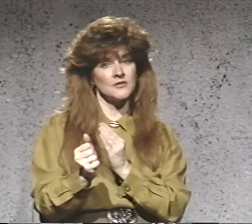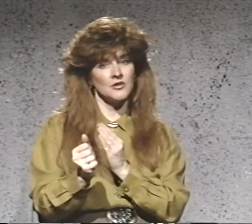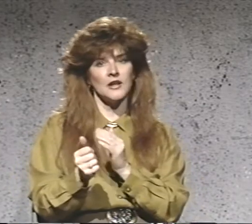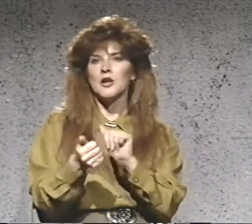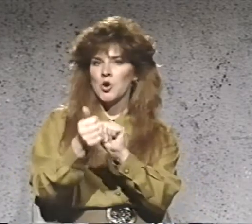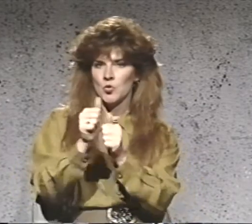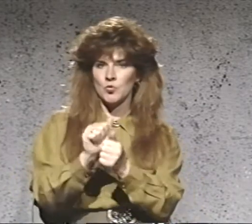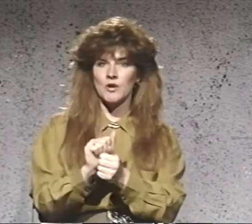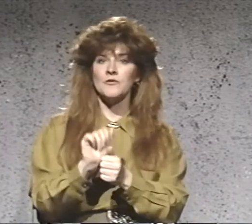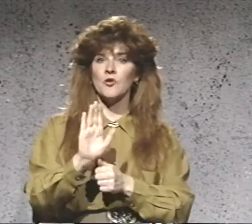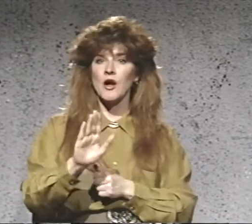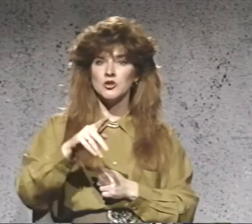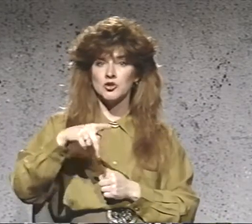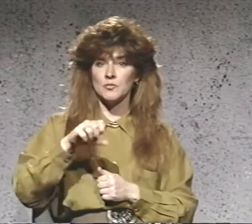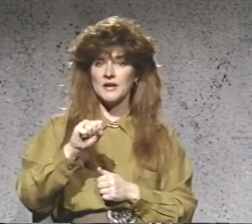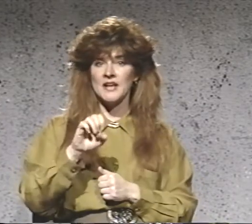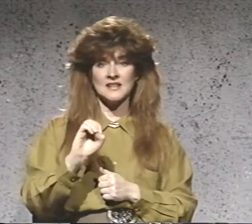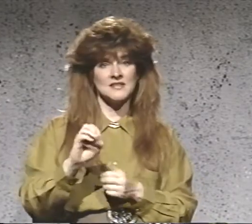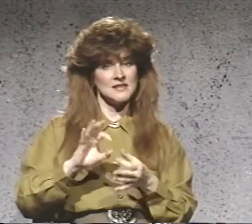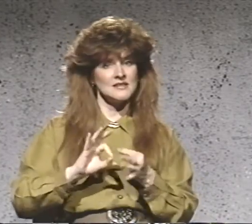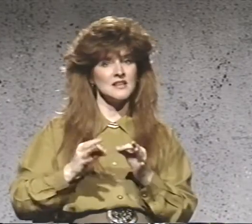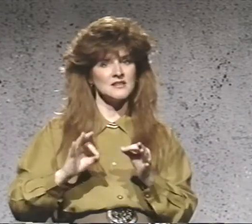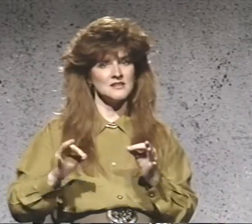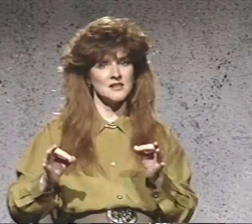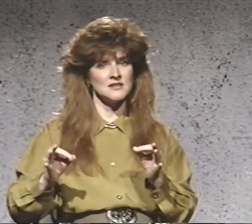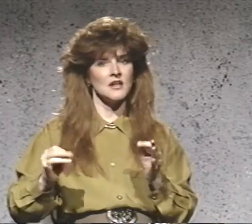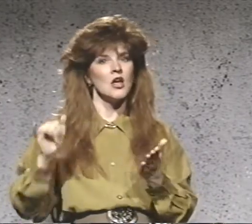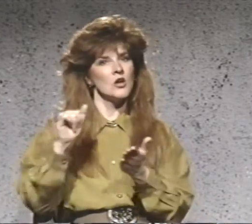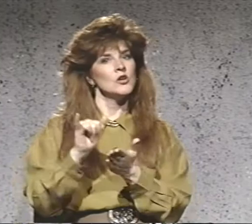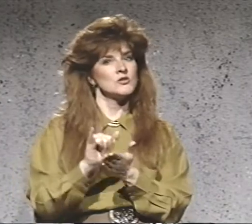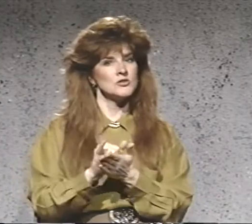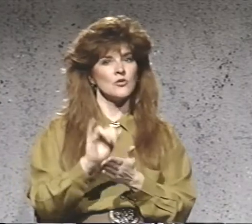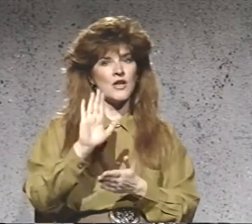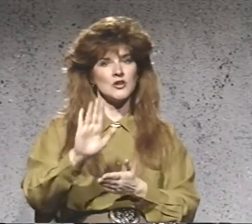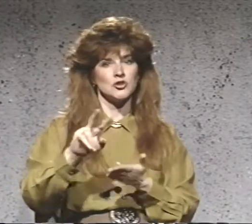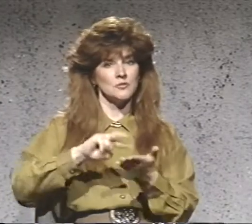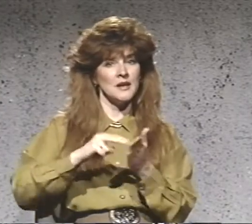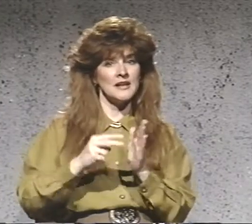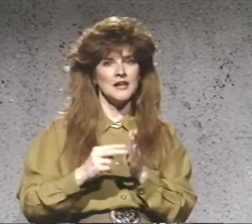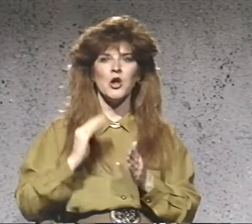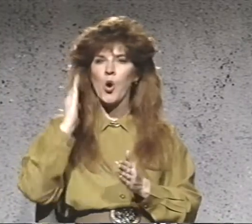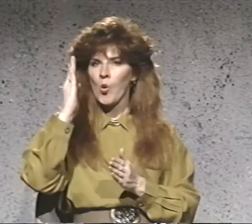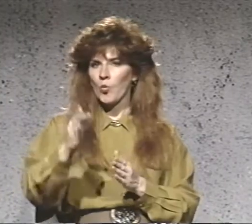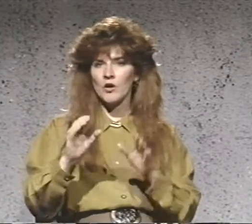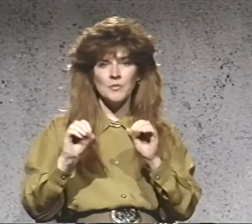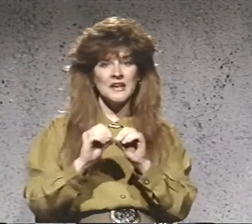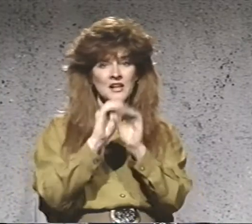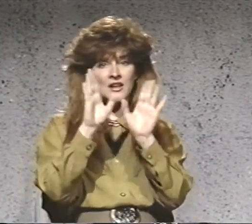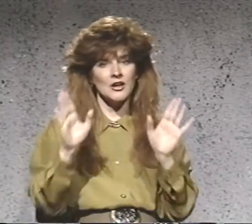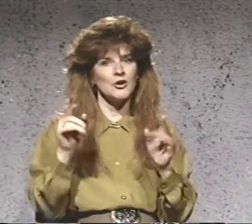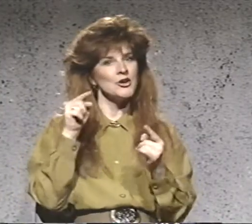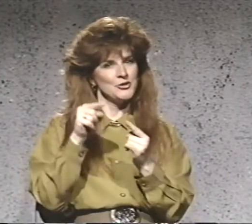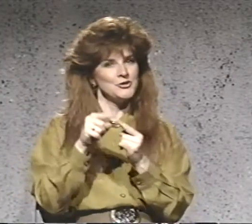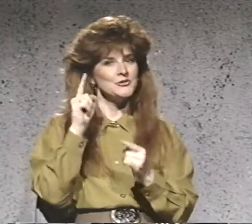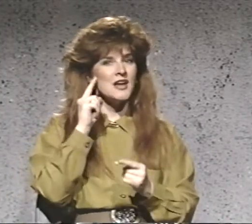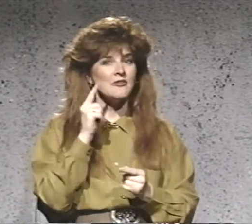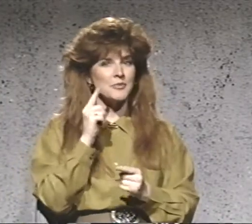effectively rephrase your PSE sentences so that your meaning will be clear to deaf